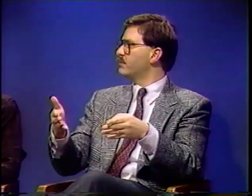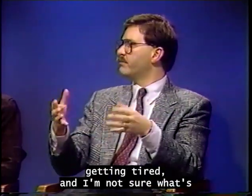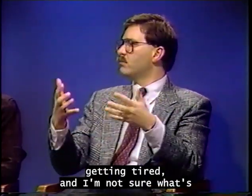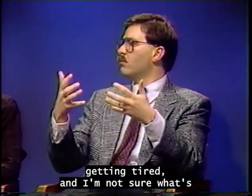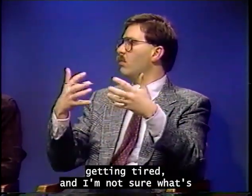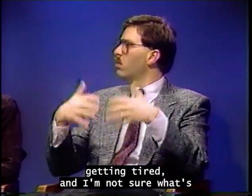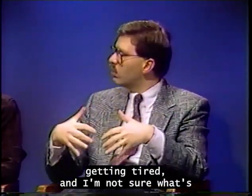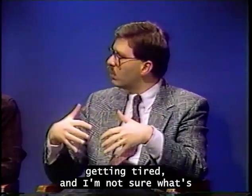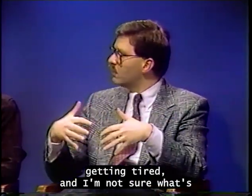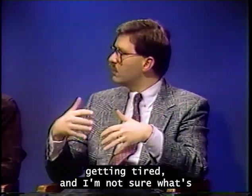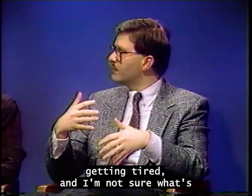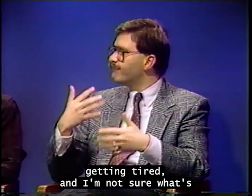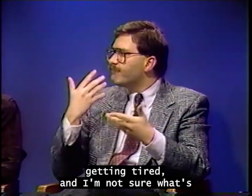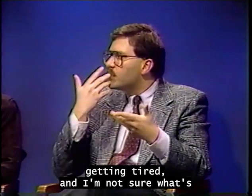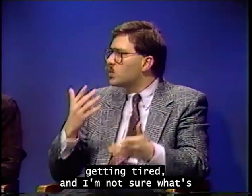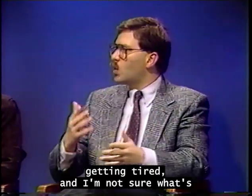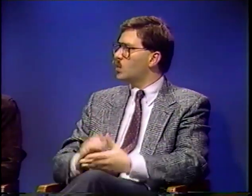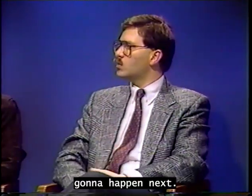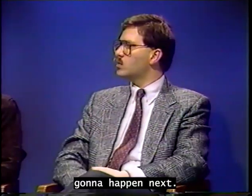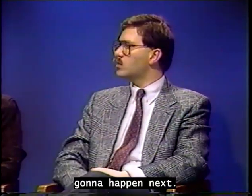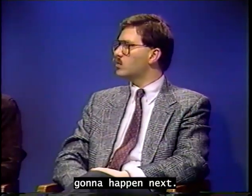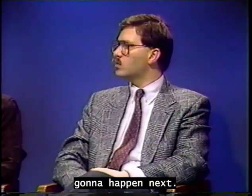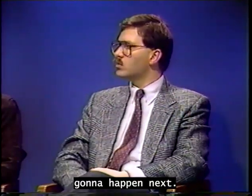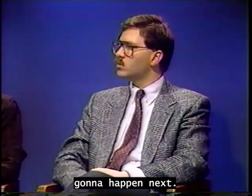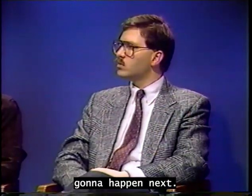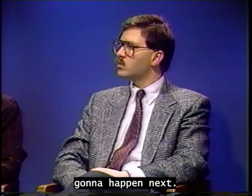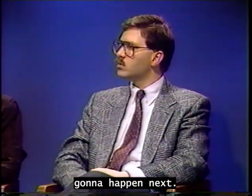think they're getting tired, and I'm not sure what's going to happen next.